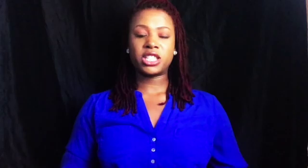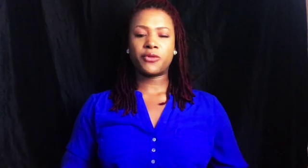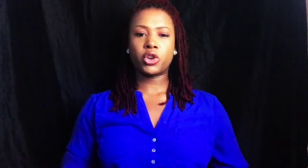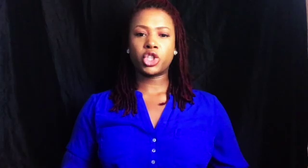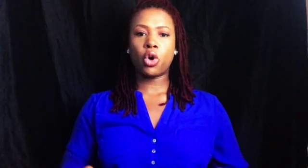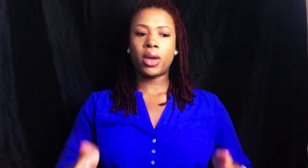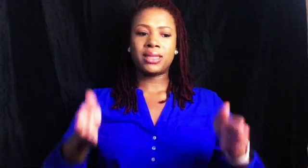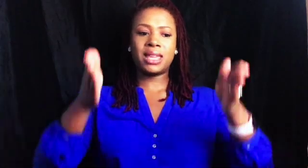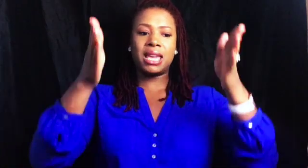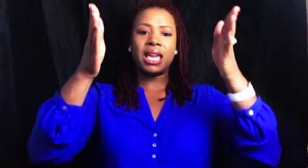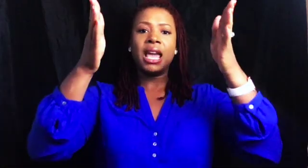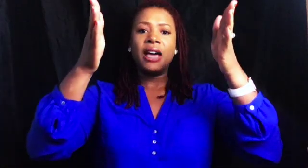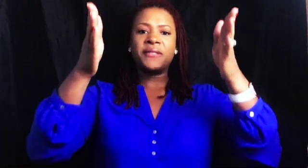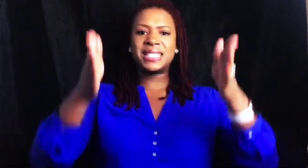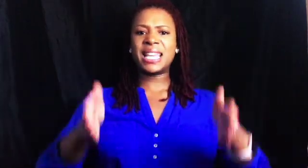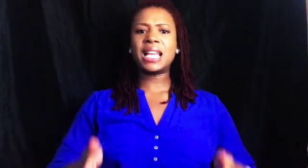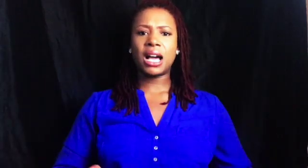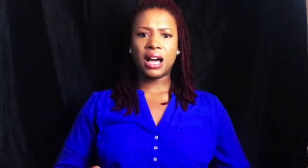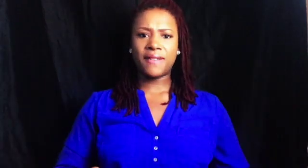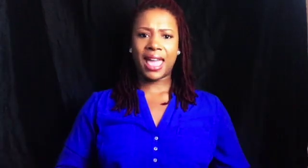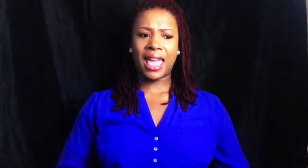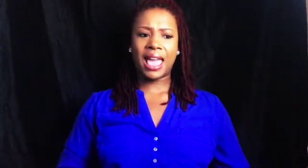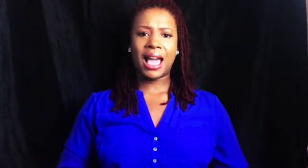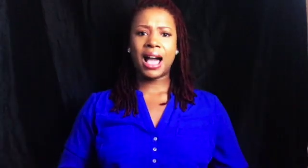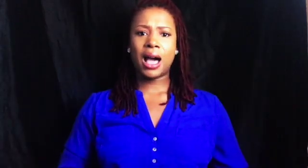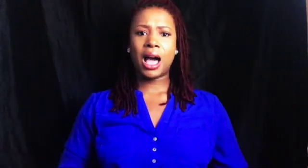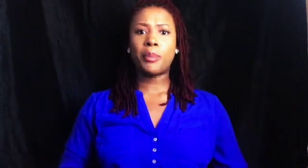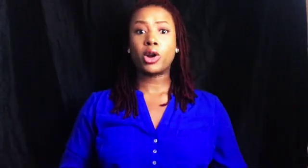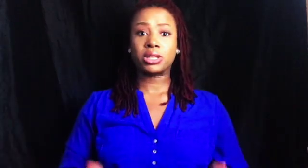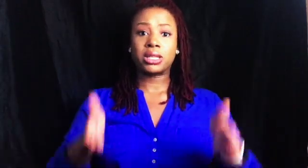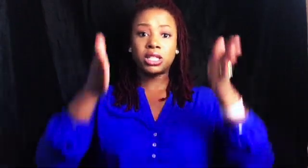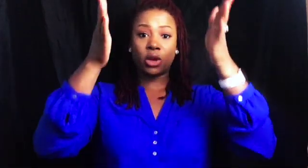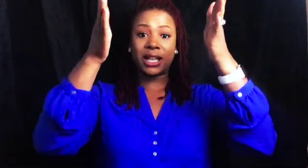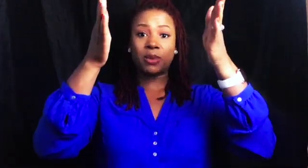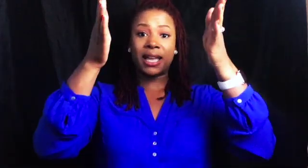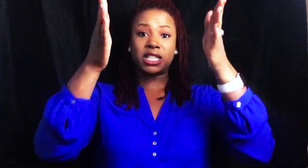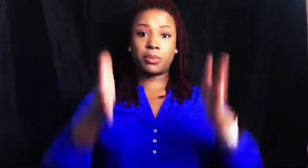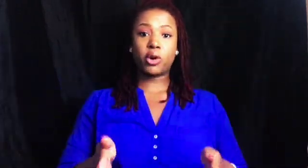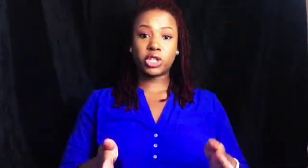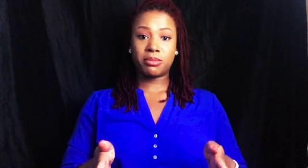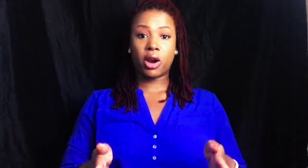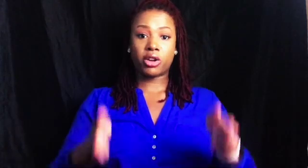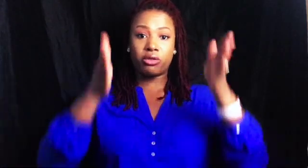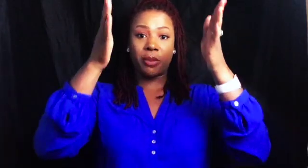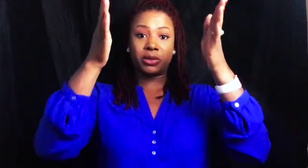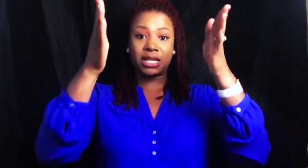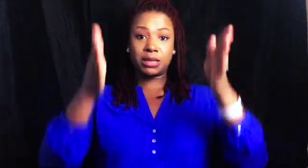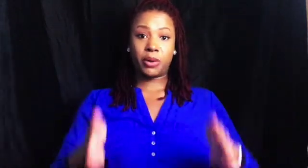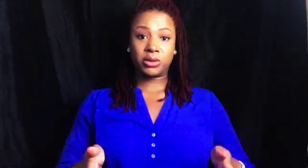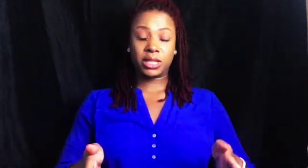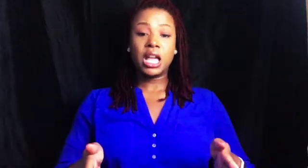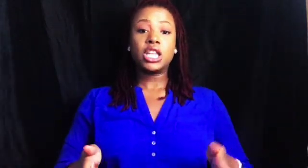you're showing the physique of a person. So that's why it's the person marker. It represents a person.